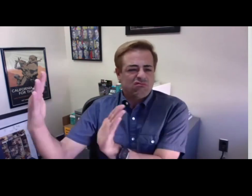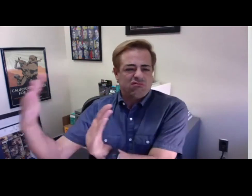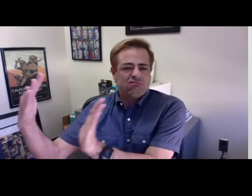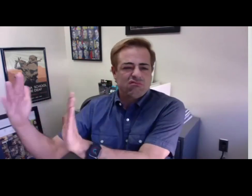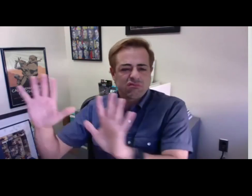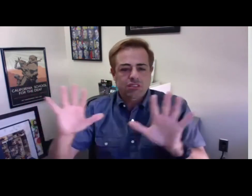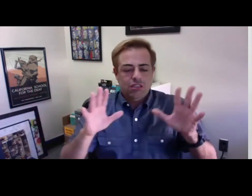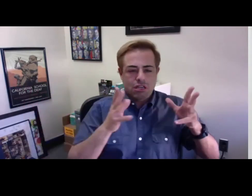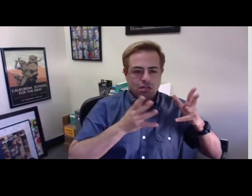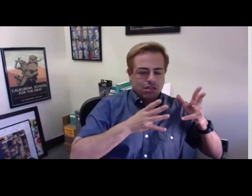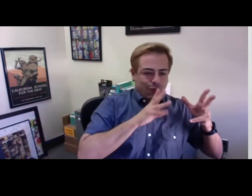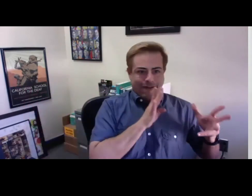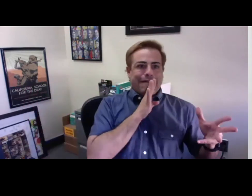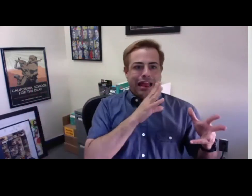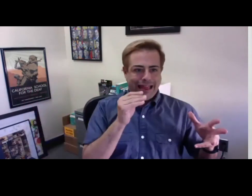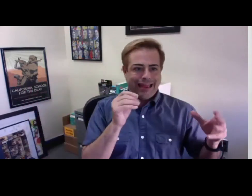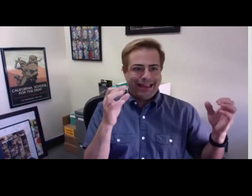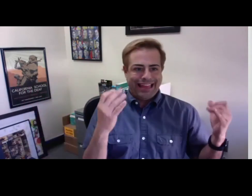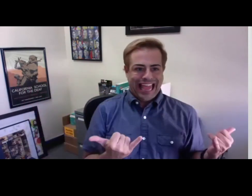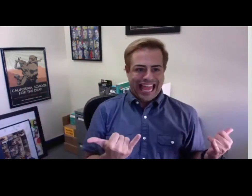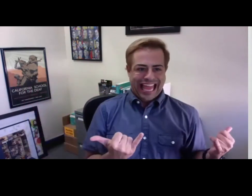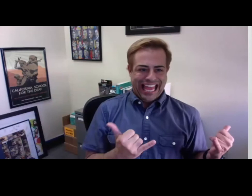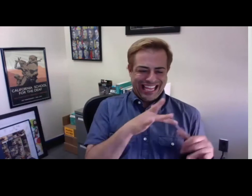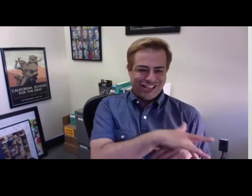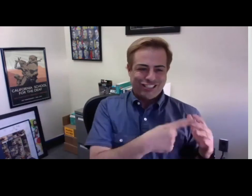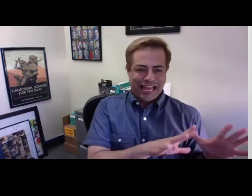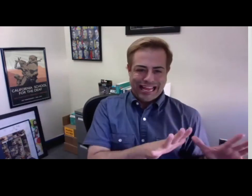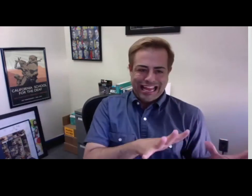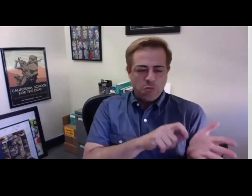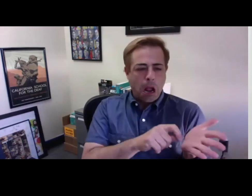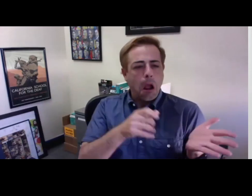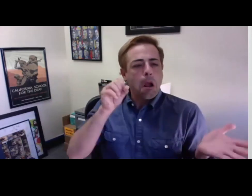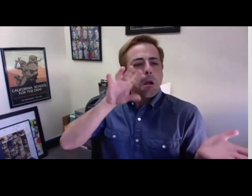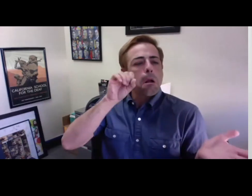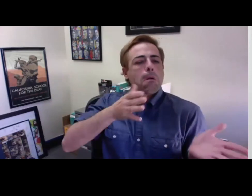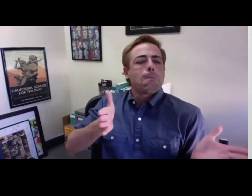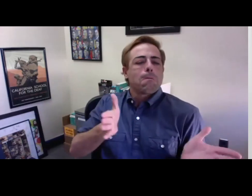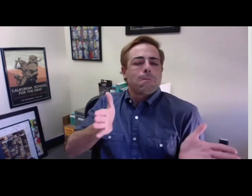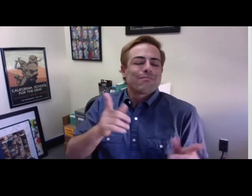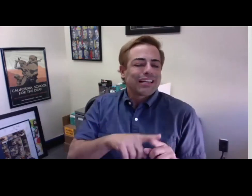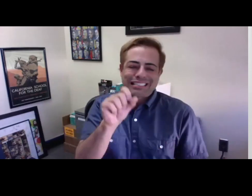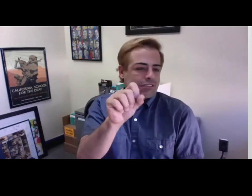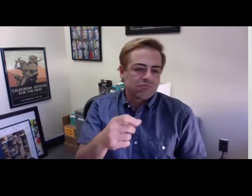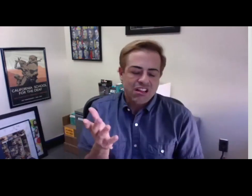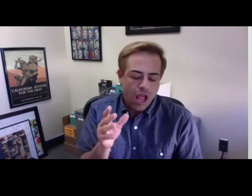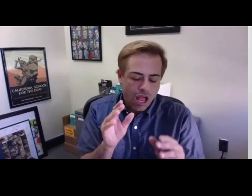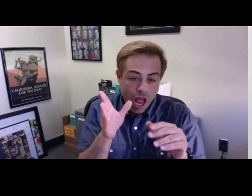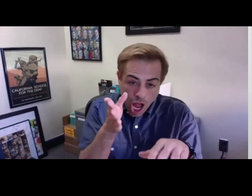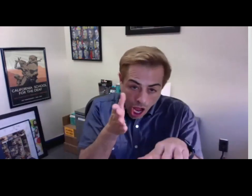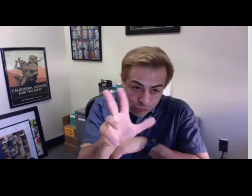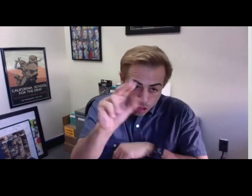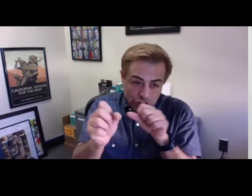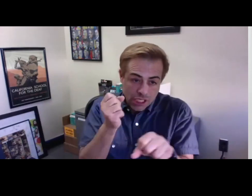So we've seen children really develop their writing skills, even though they are using